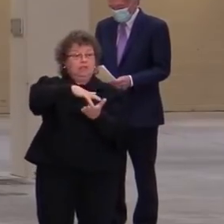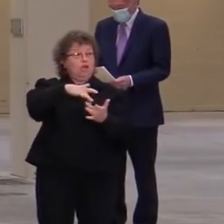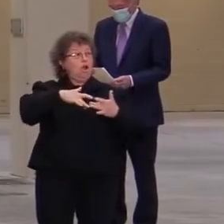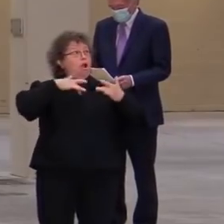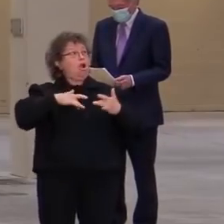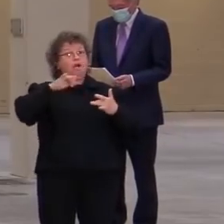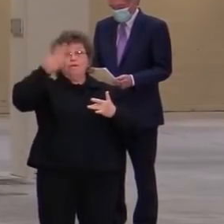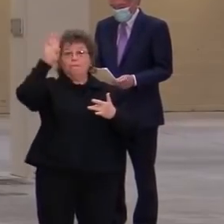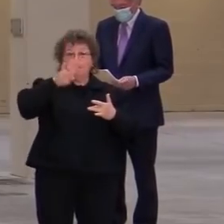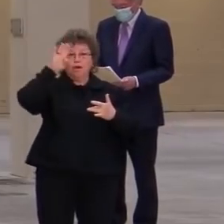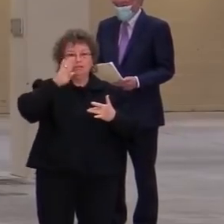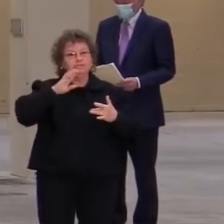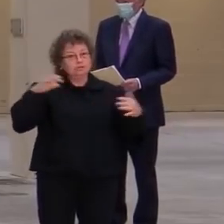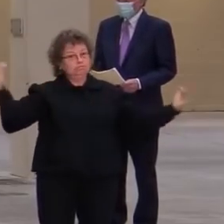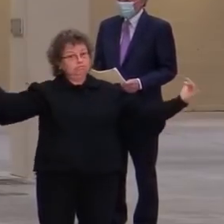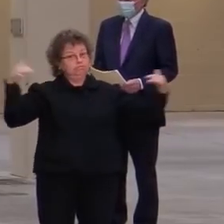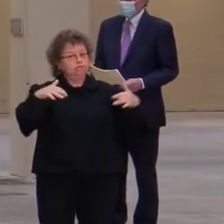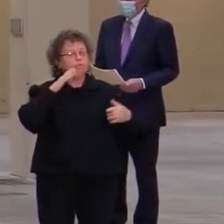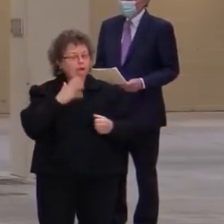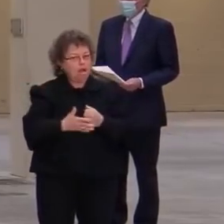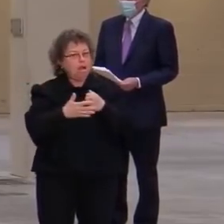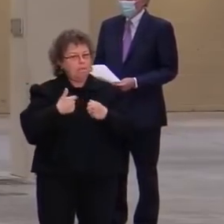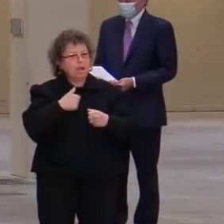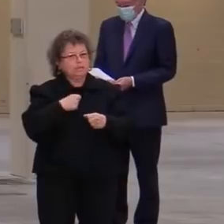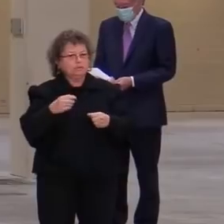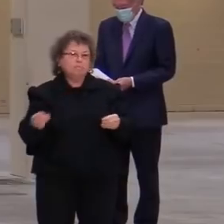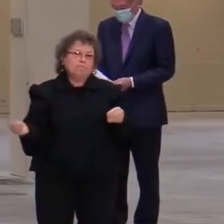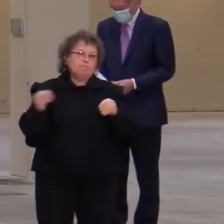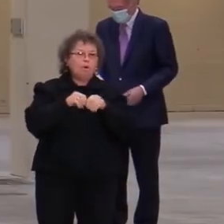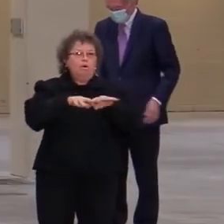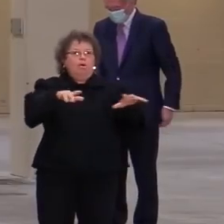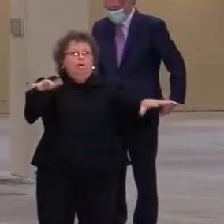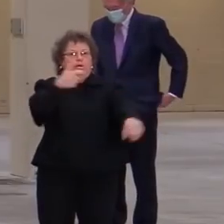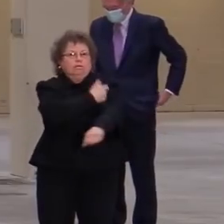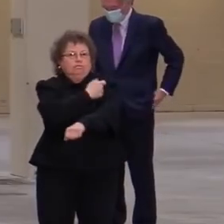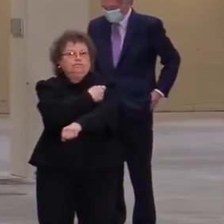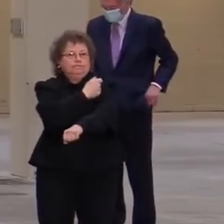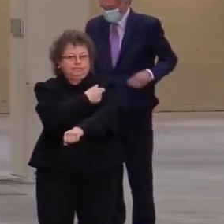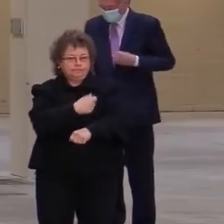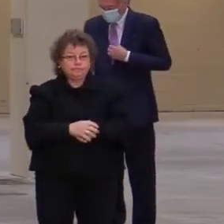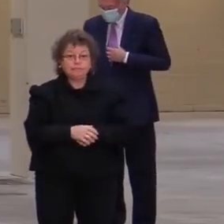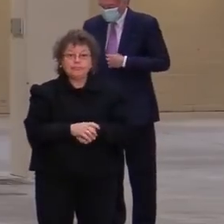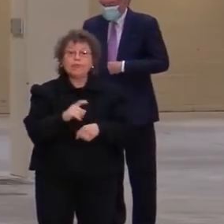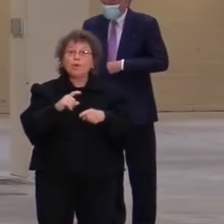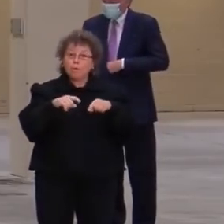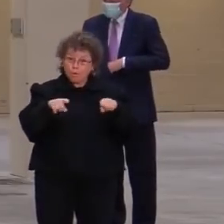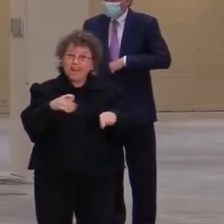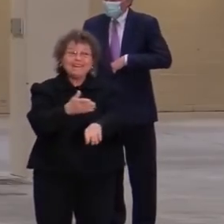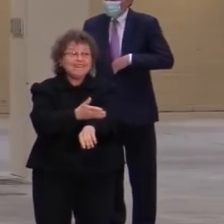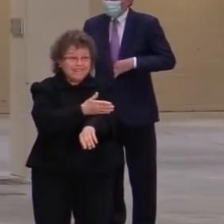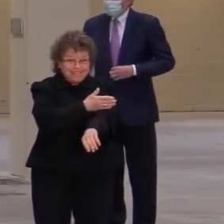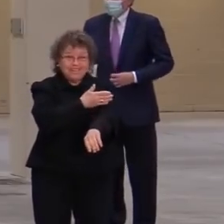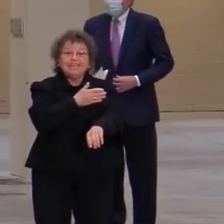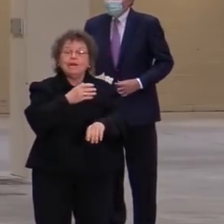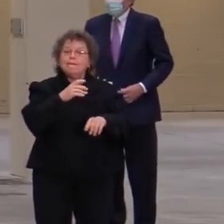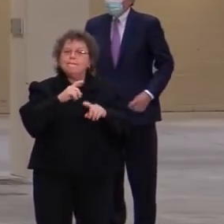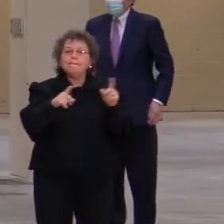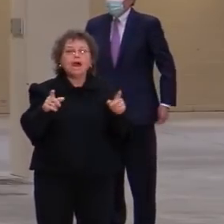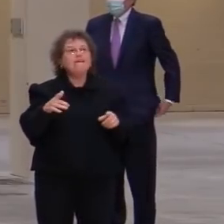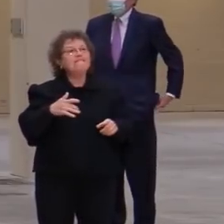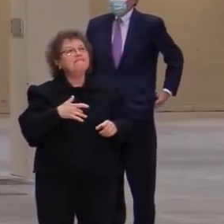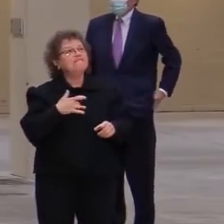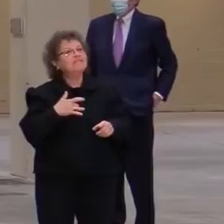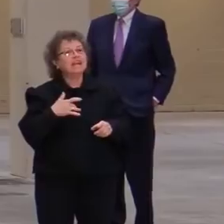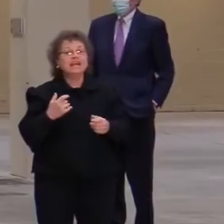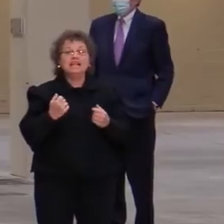that goal. Now, while we're making great progress on vaccines, we can't let this progress give us a false